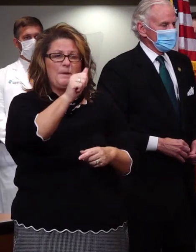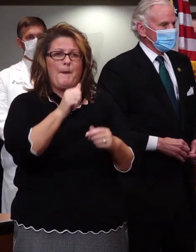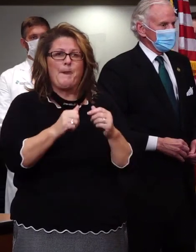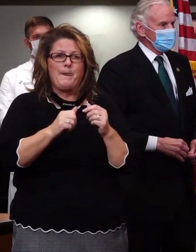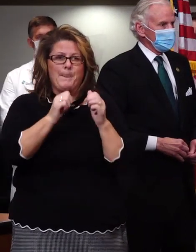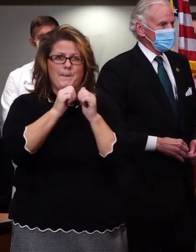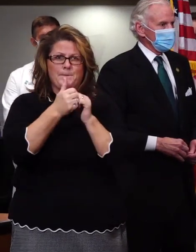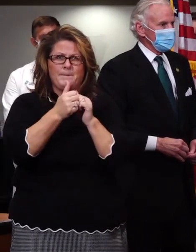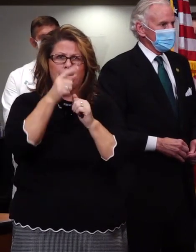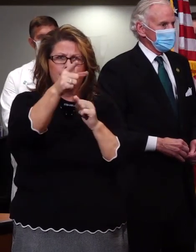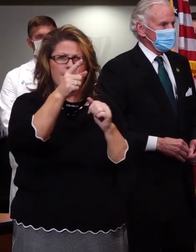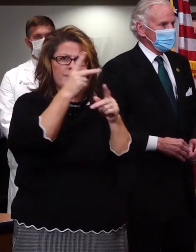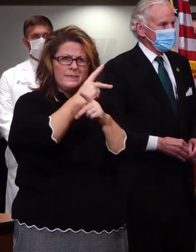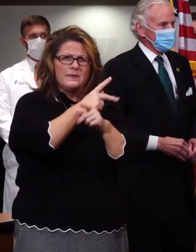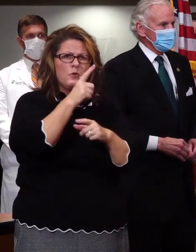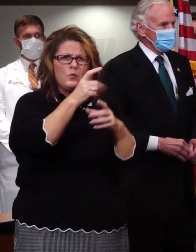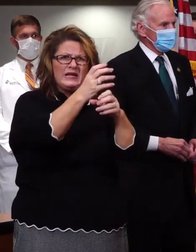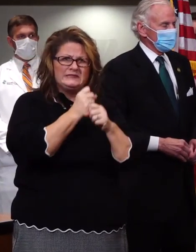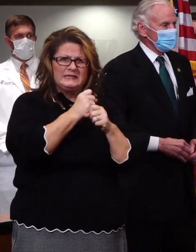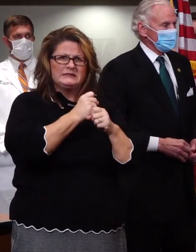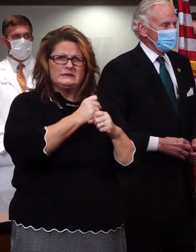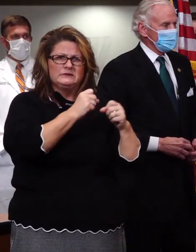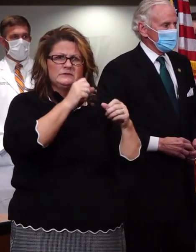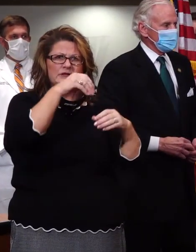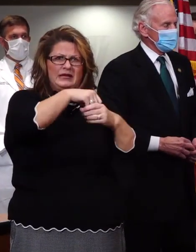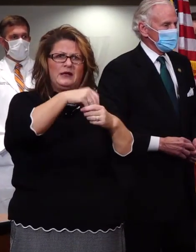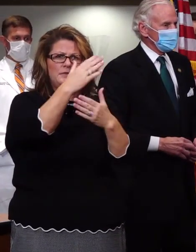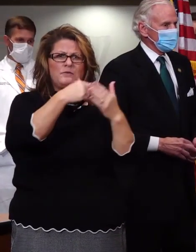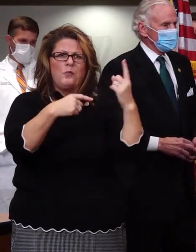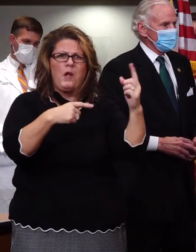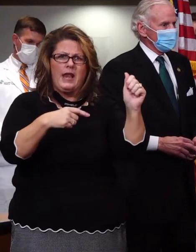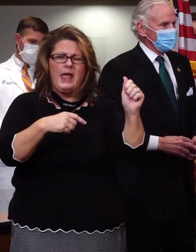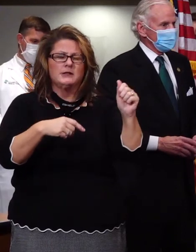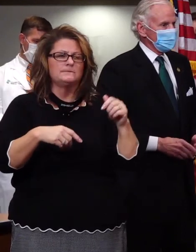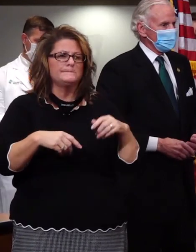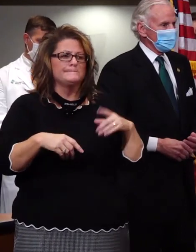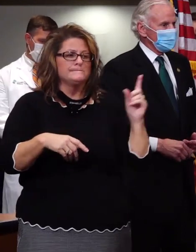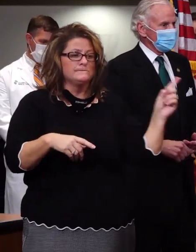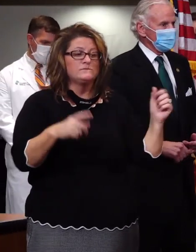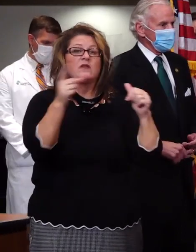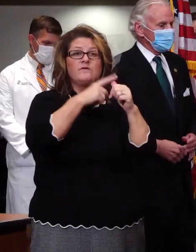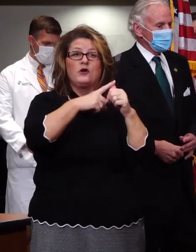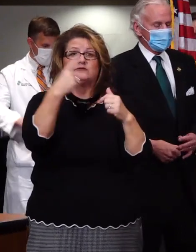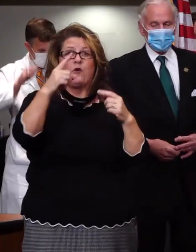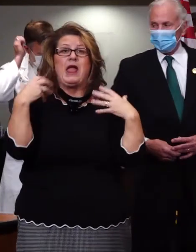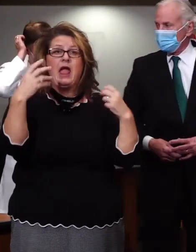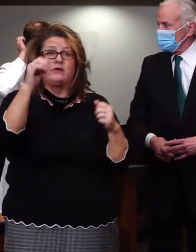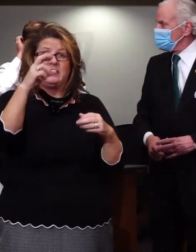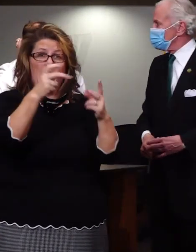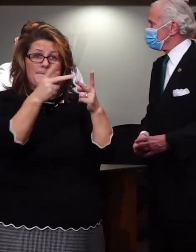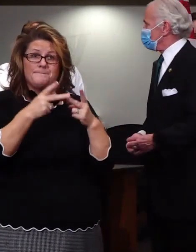doses? Well, we have an allocation plan for the healthcare facilities, and we